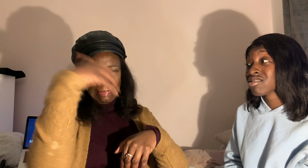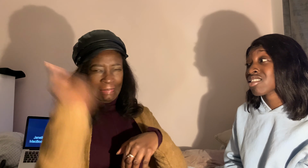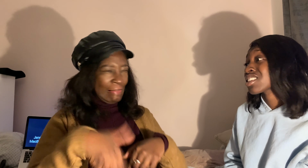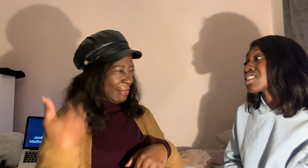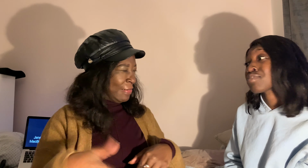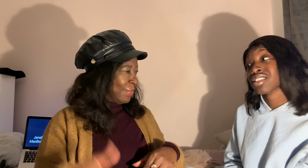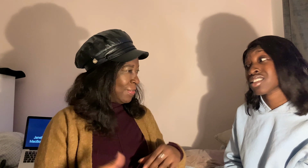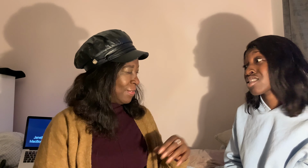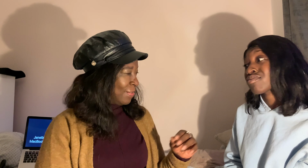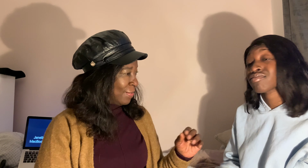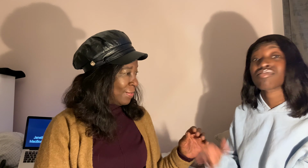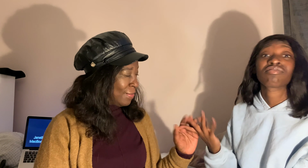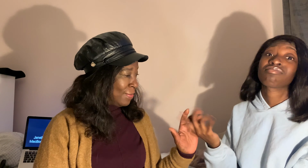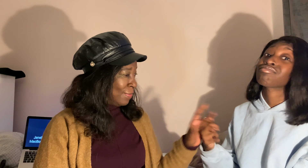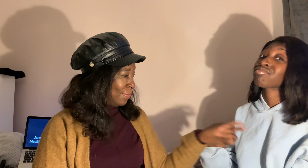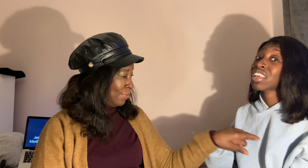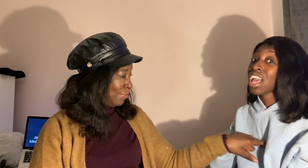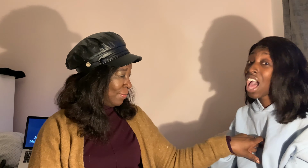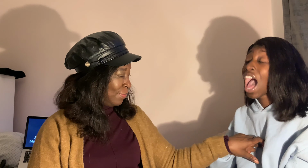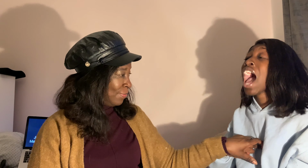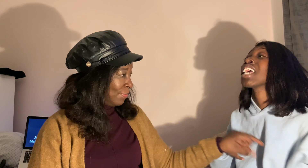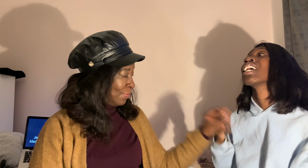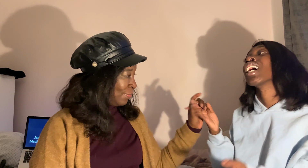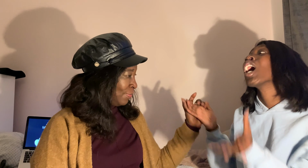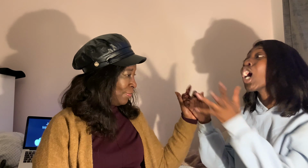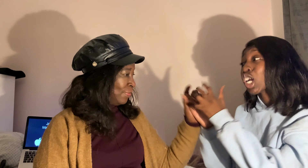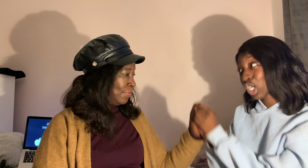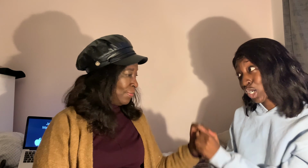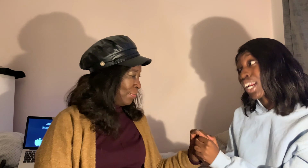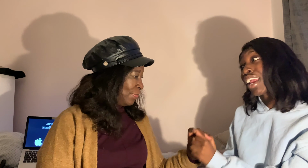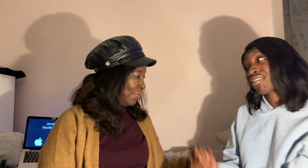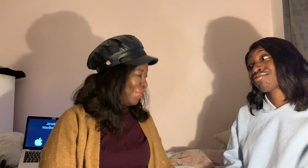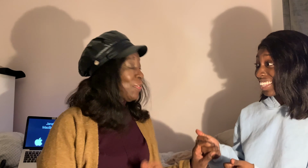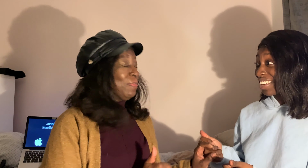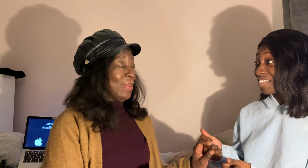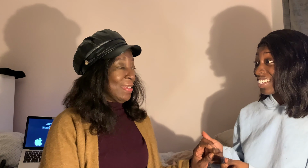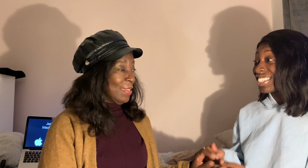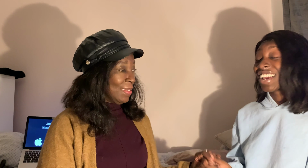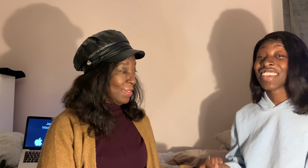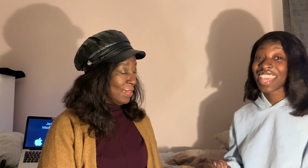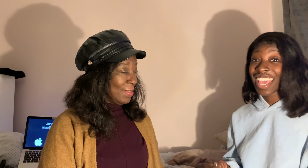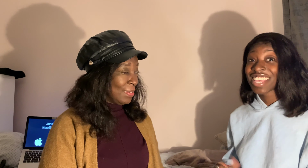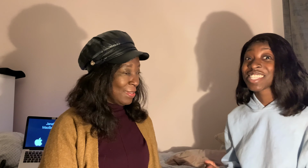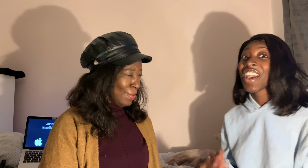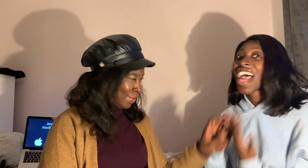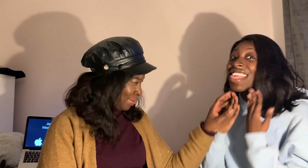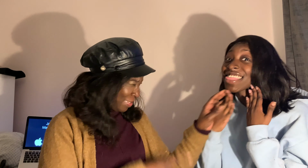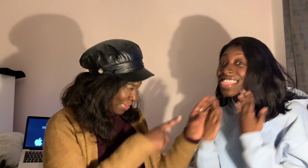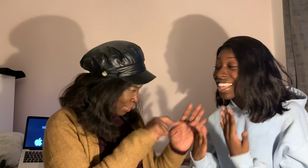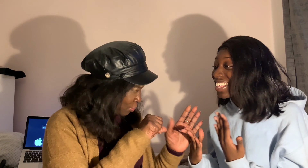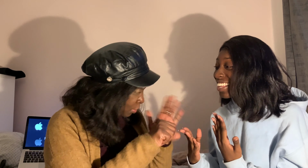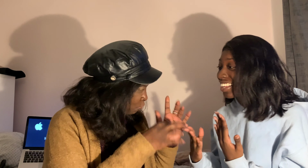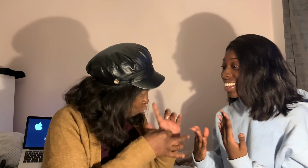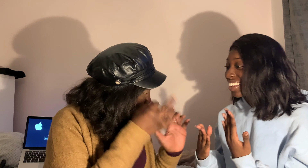are expensive. I agree. Finish it. Okay. So,